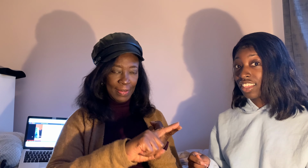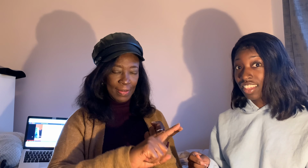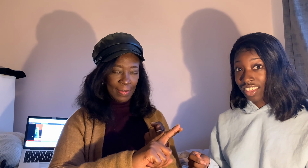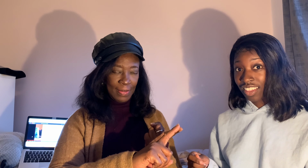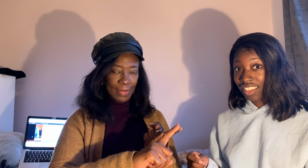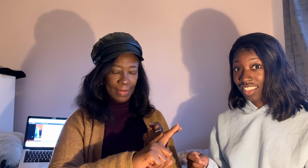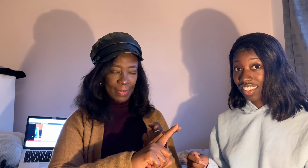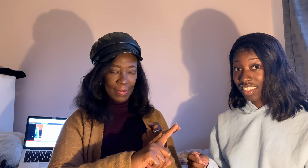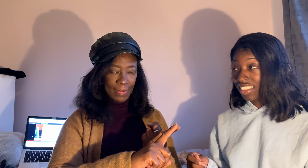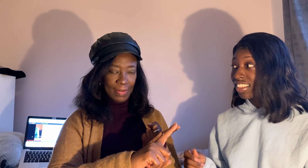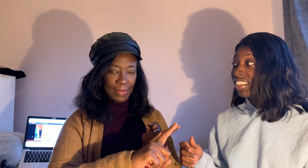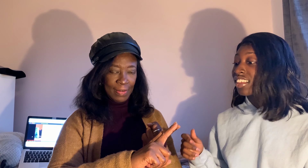E.